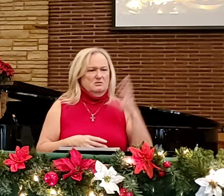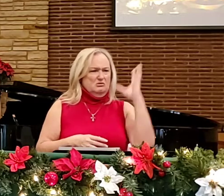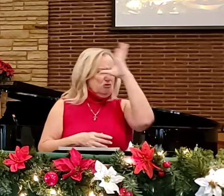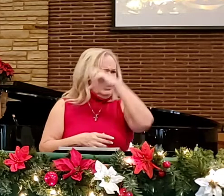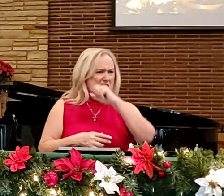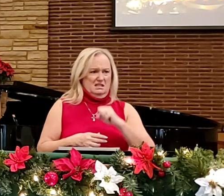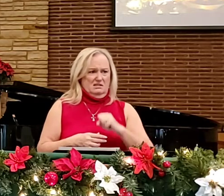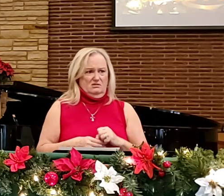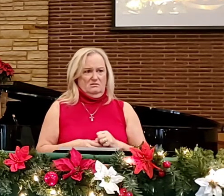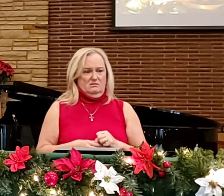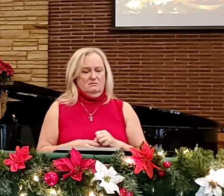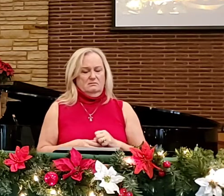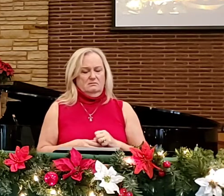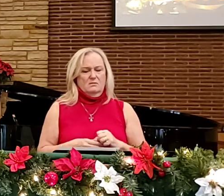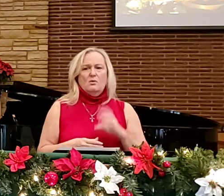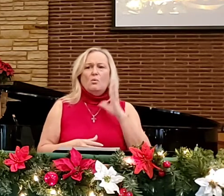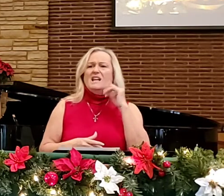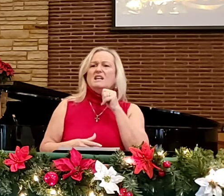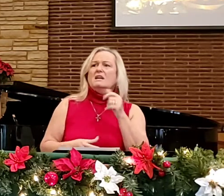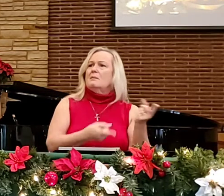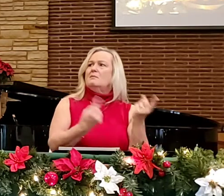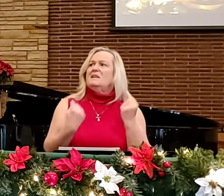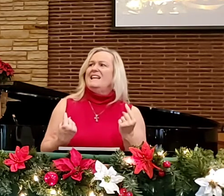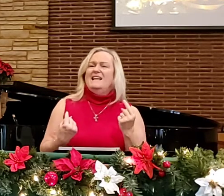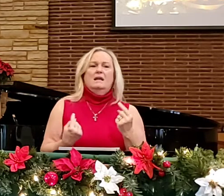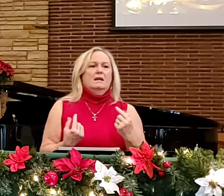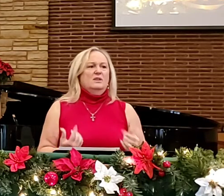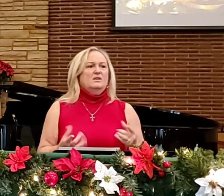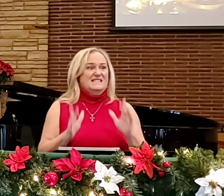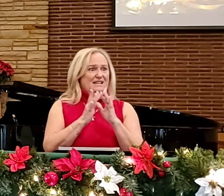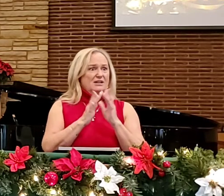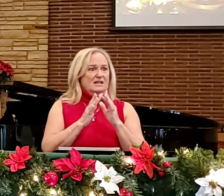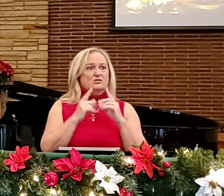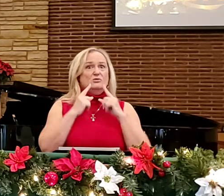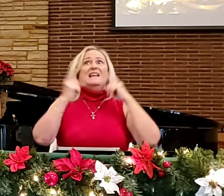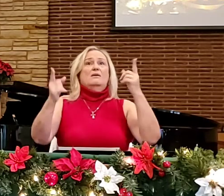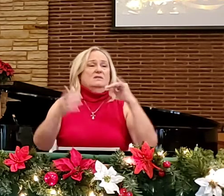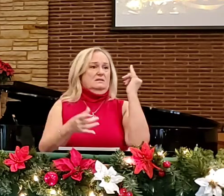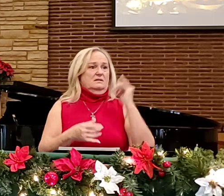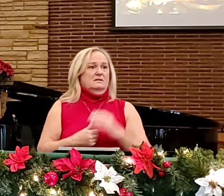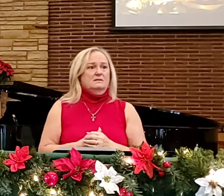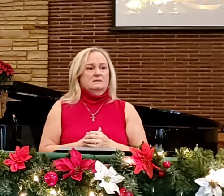Strange. Why didn't he come today when there was an internet to announce it?